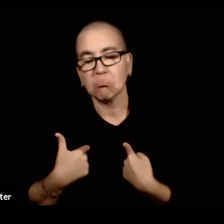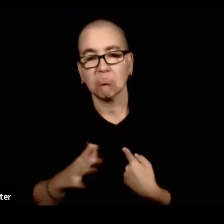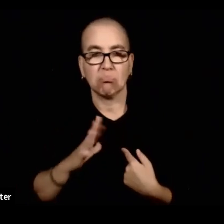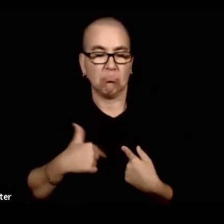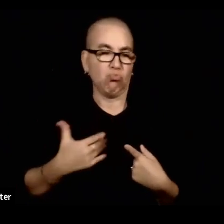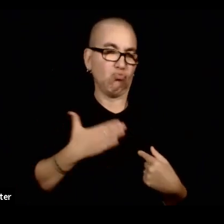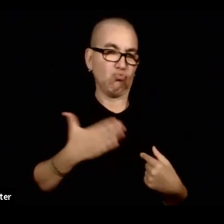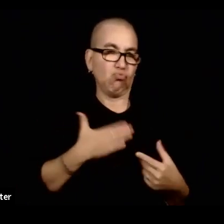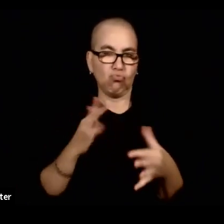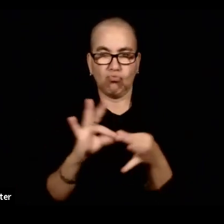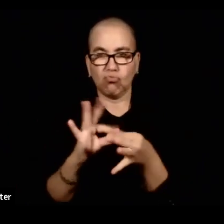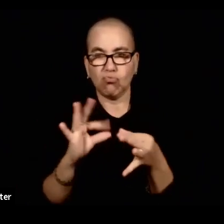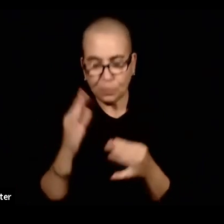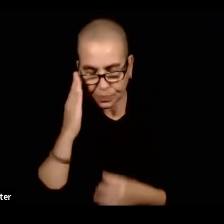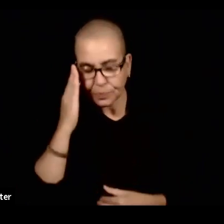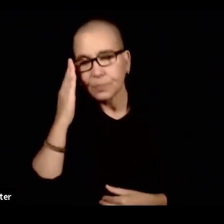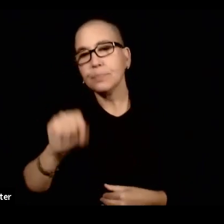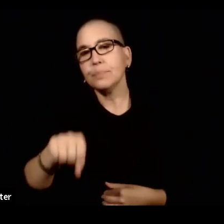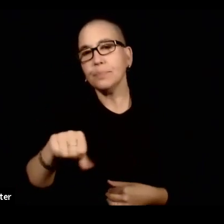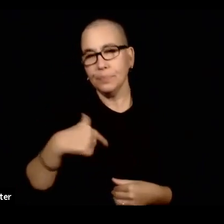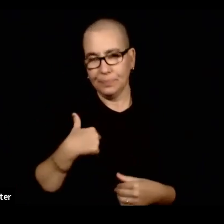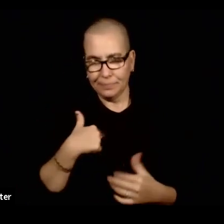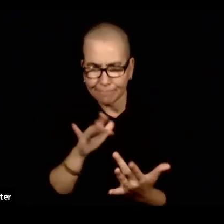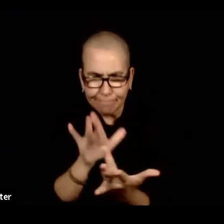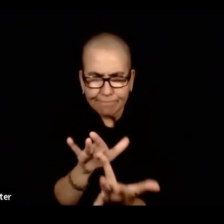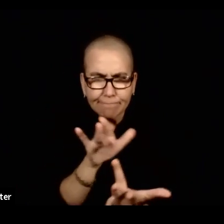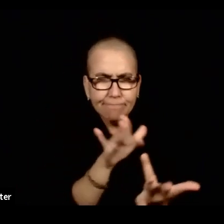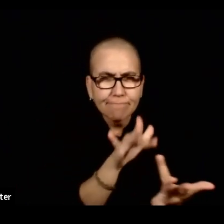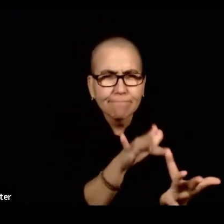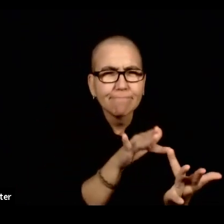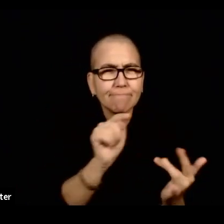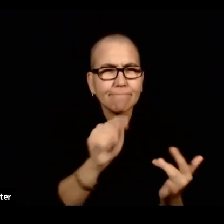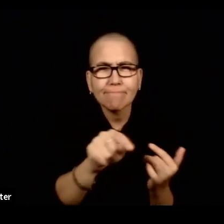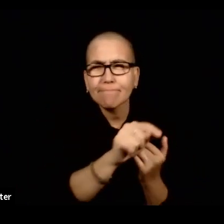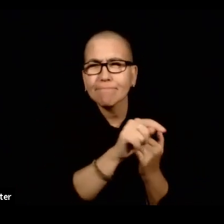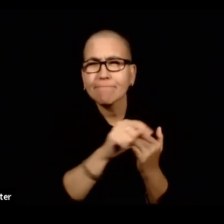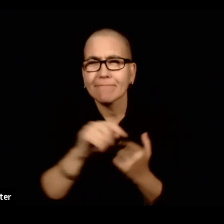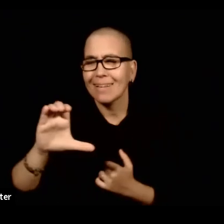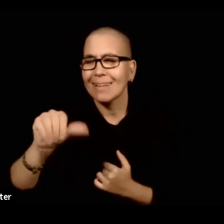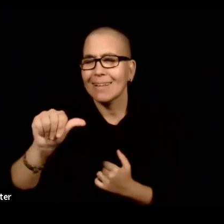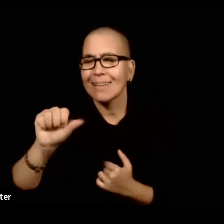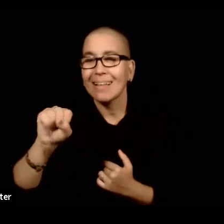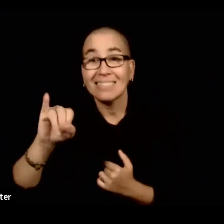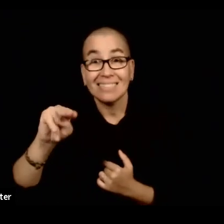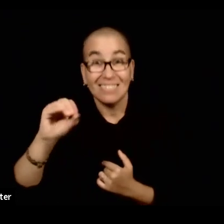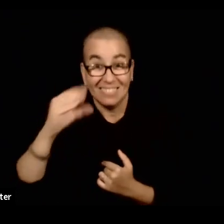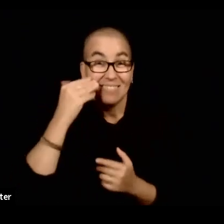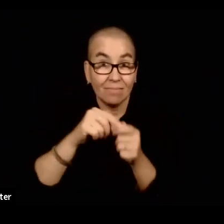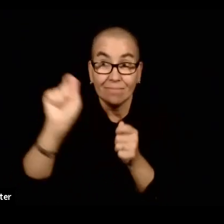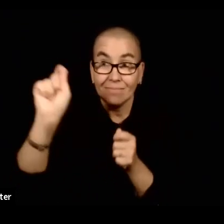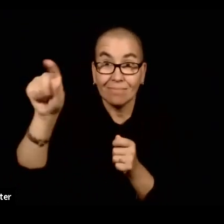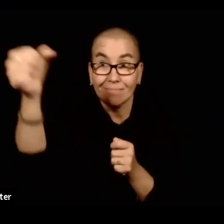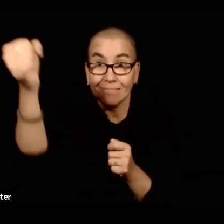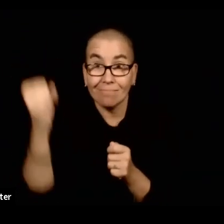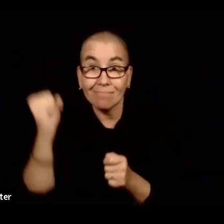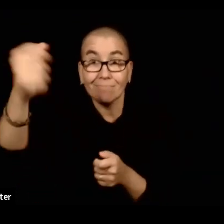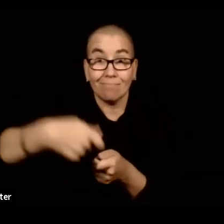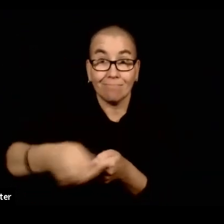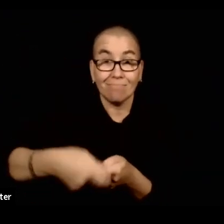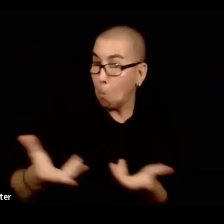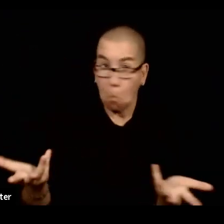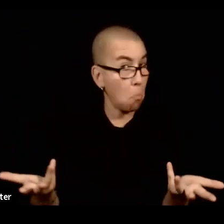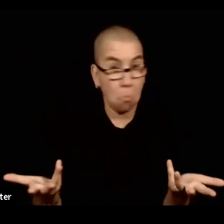have not been hearing about clusters associated with casinos. And with sports teams, what we